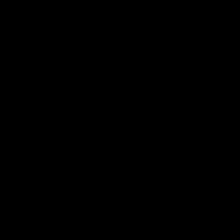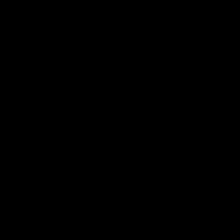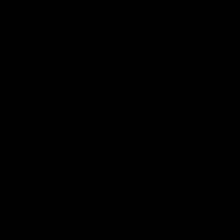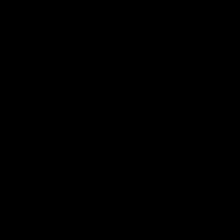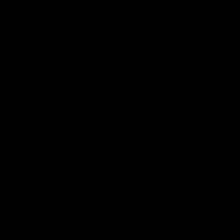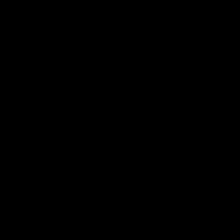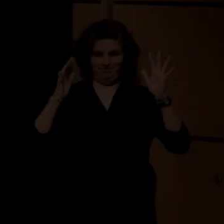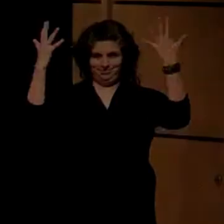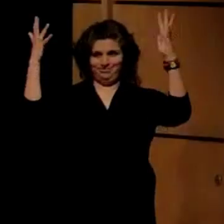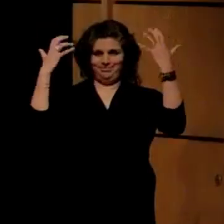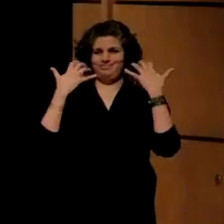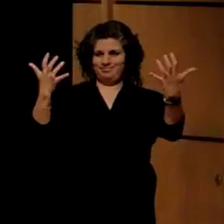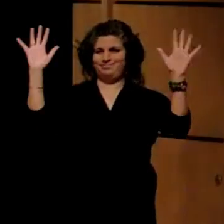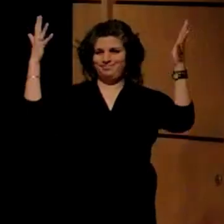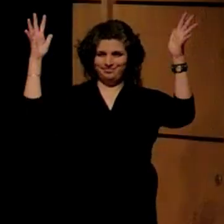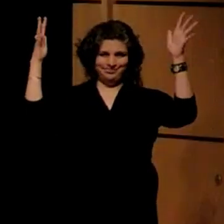Great memories.